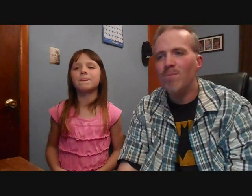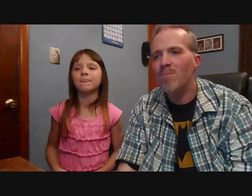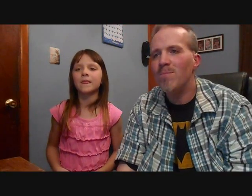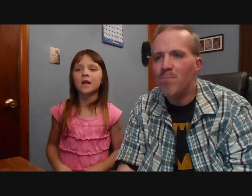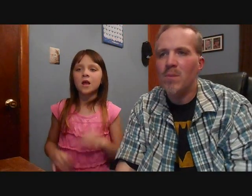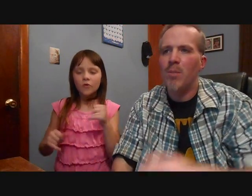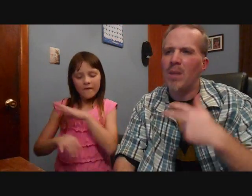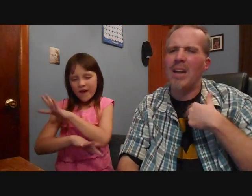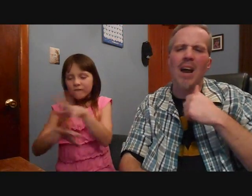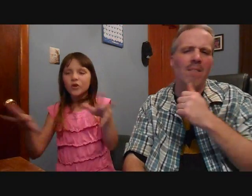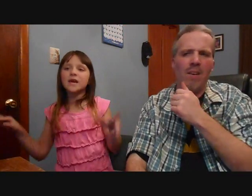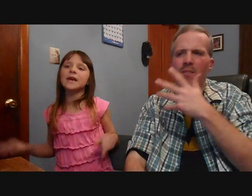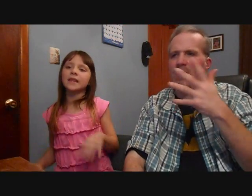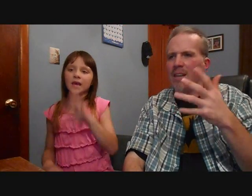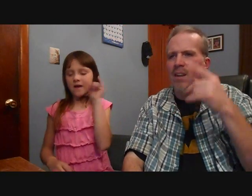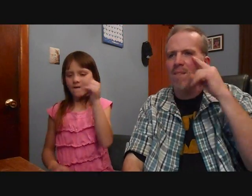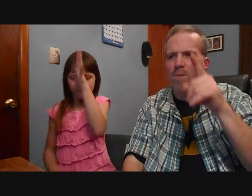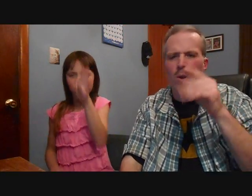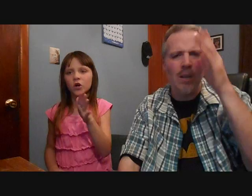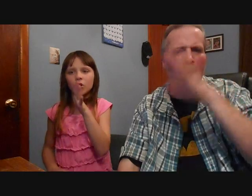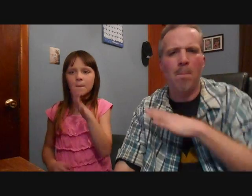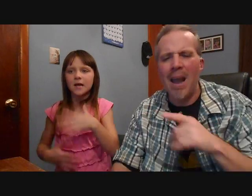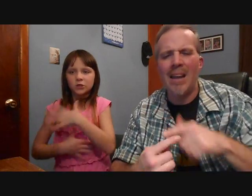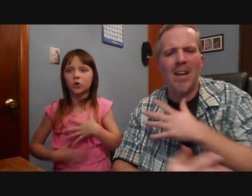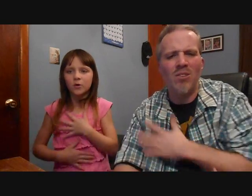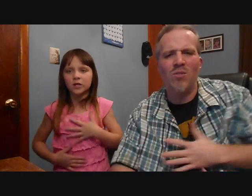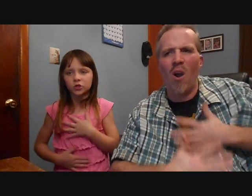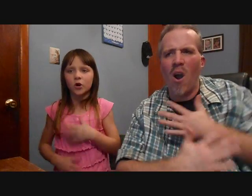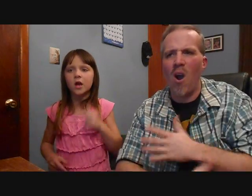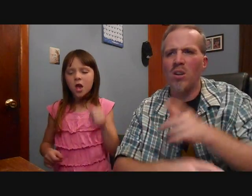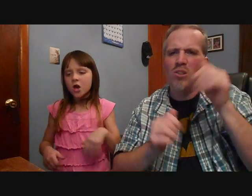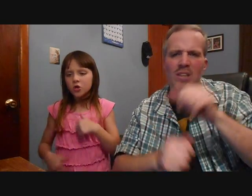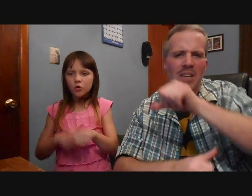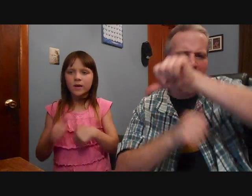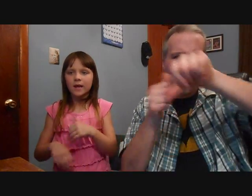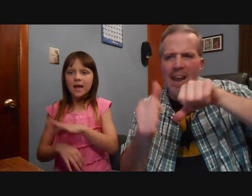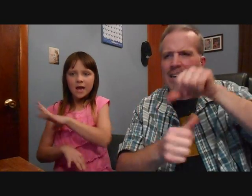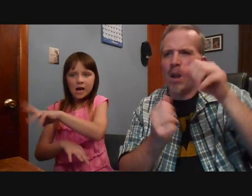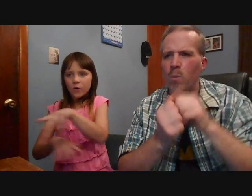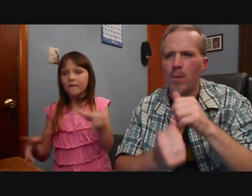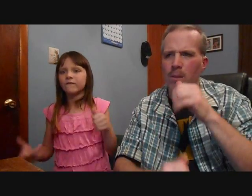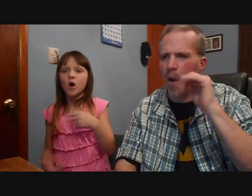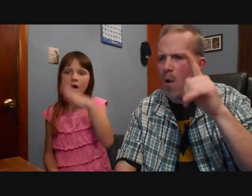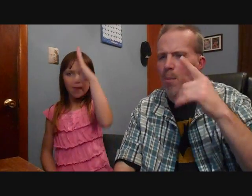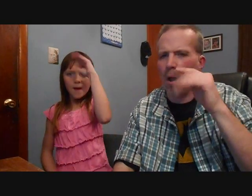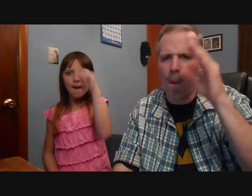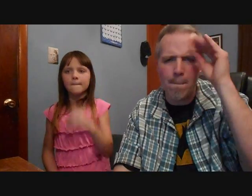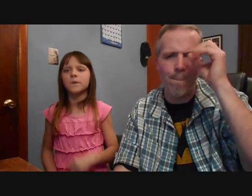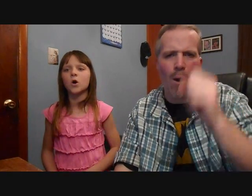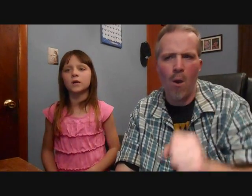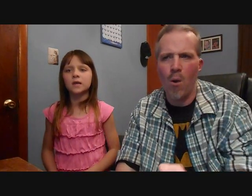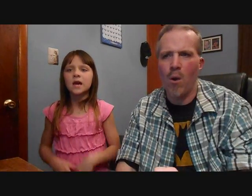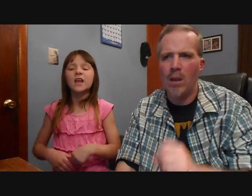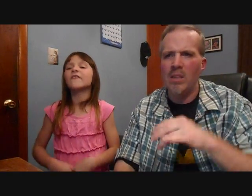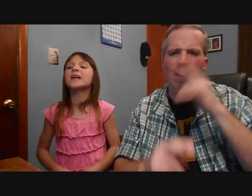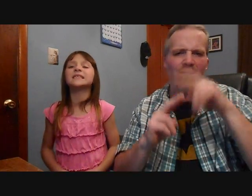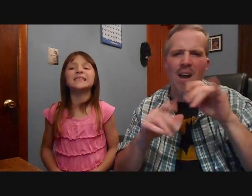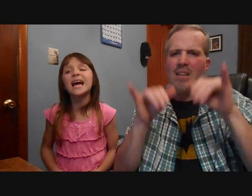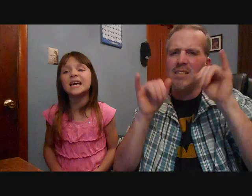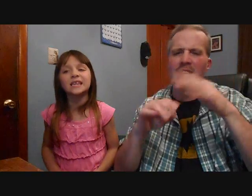They have everything One young man to enjoy You can hang out with all the boys It's fun to stay